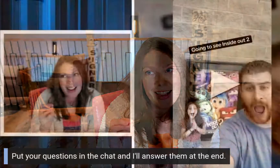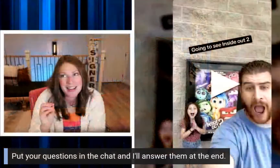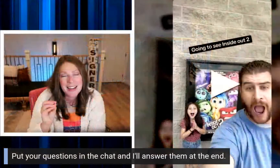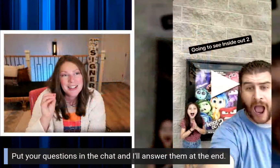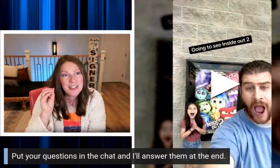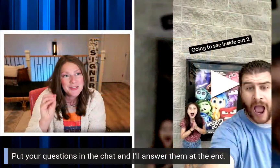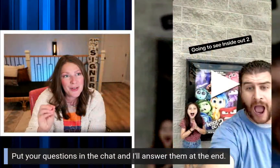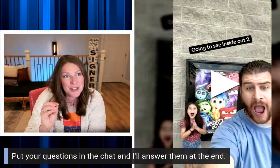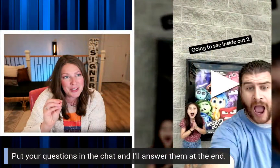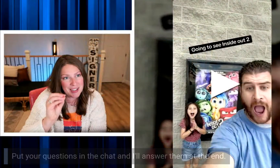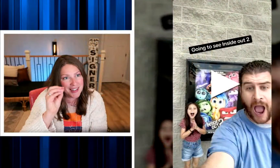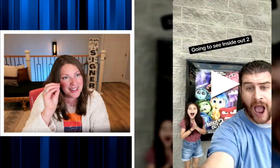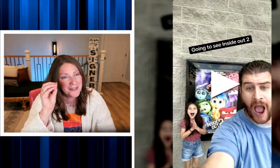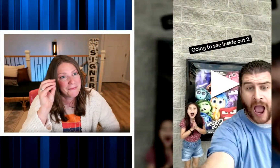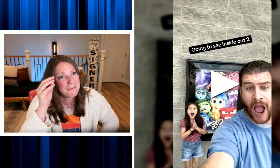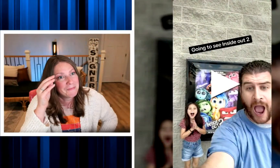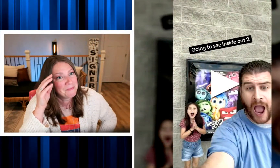right? Watch this.